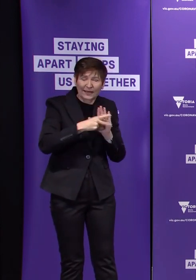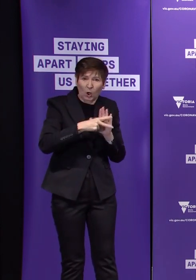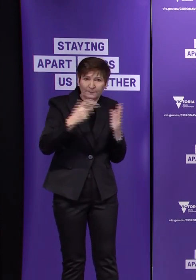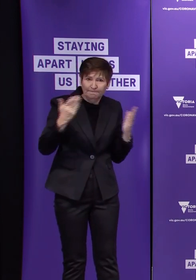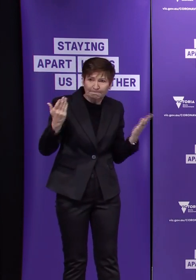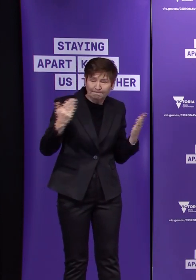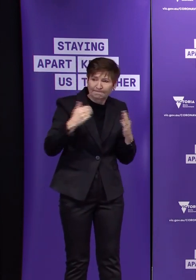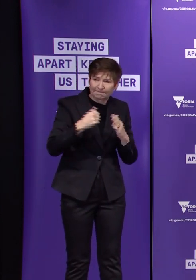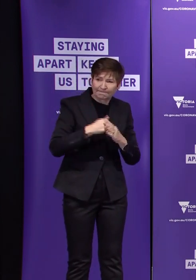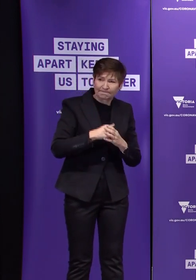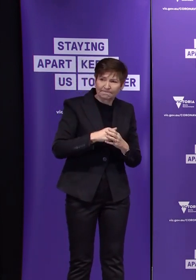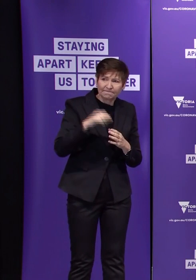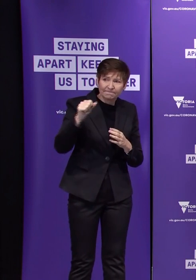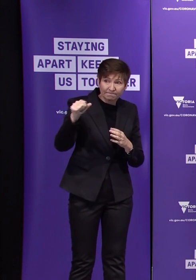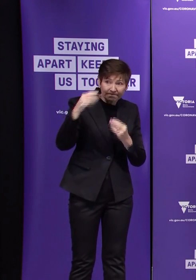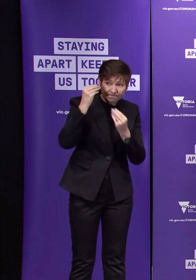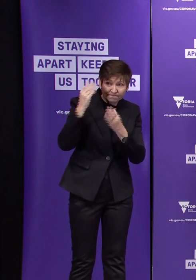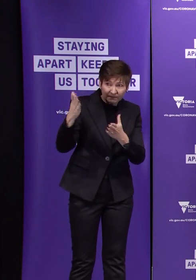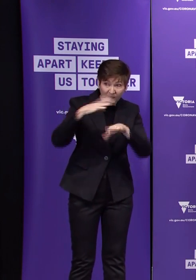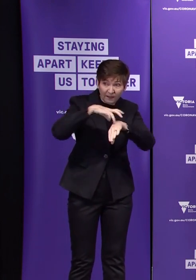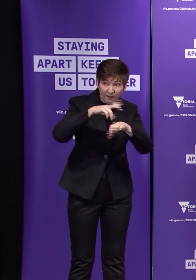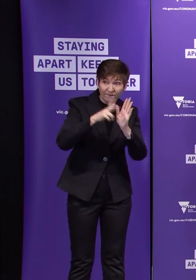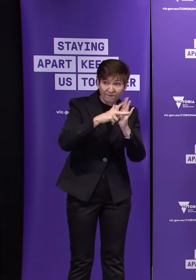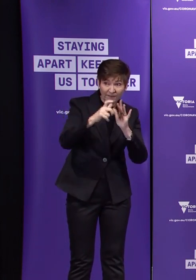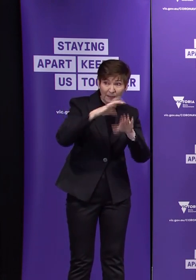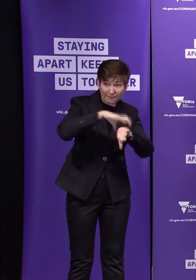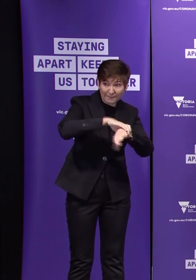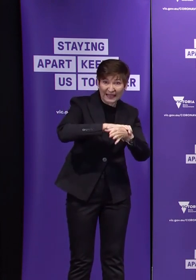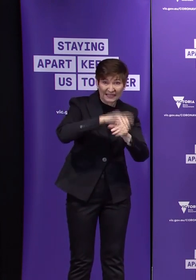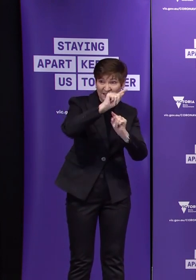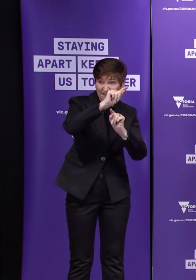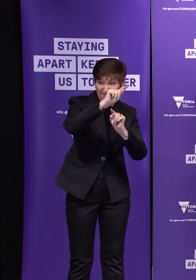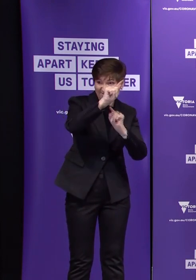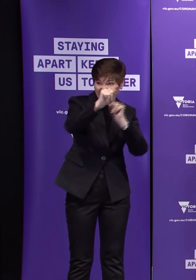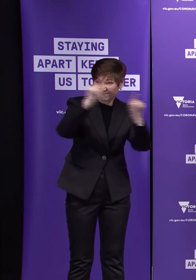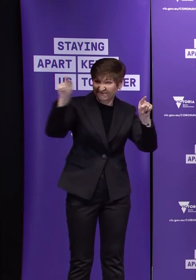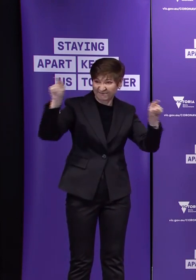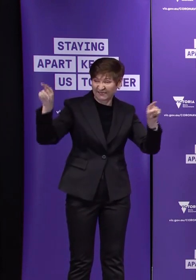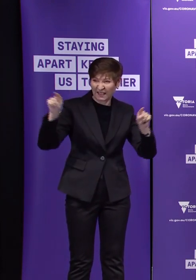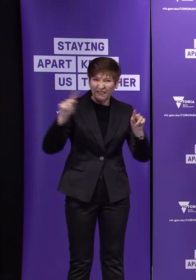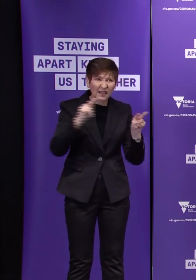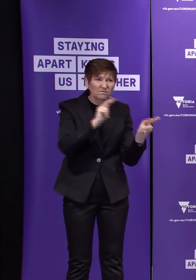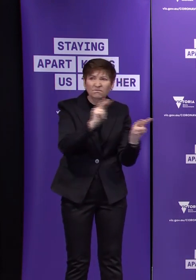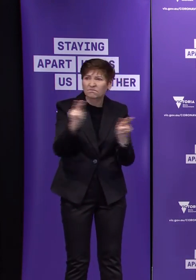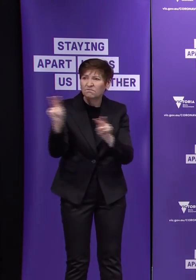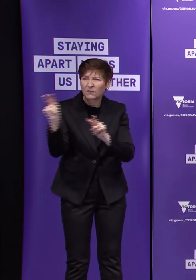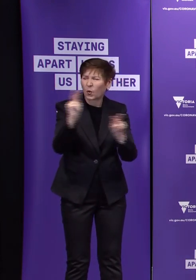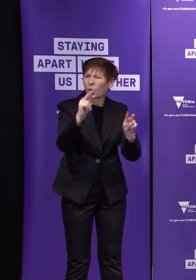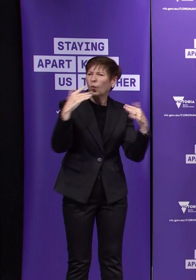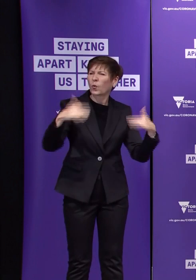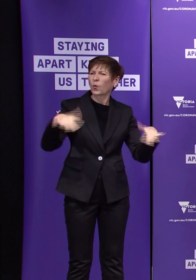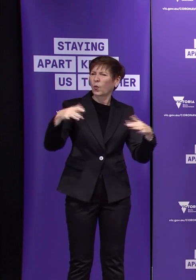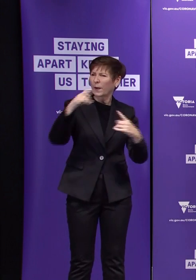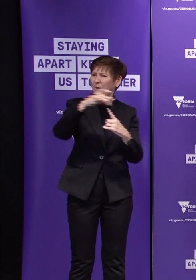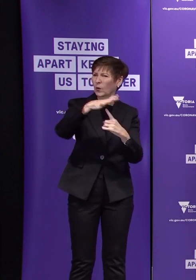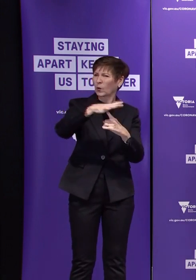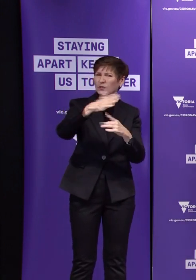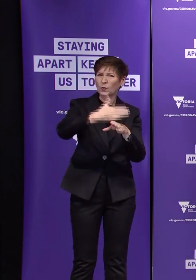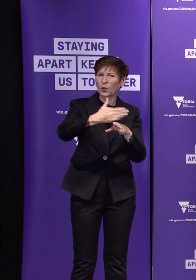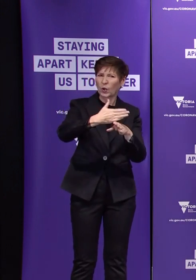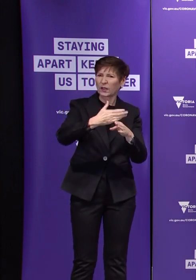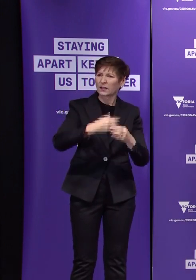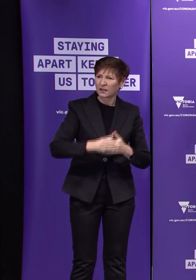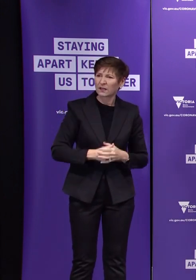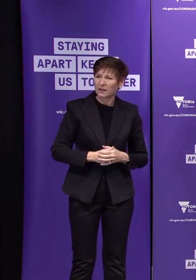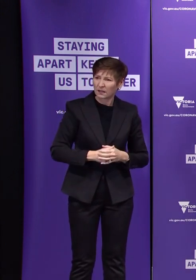are out there in numbers, and they're doing some of the most important work. They really are. They are there keeping us safe. These